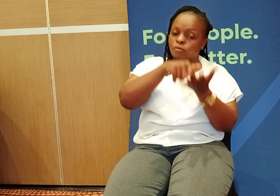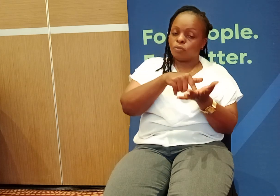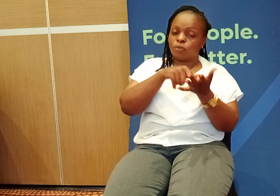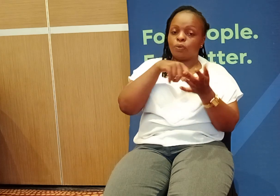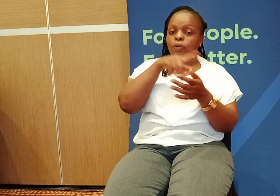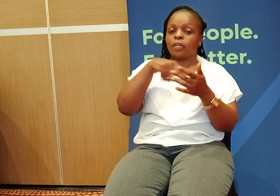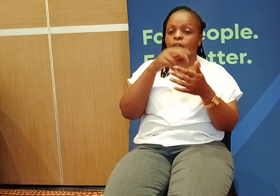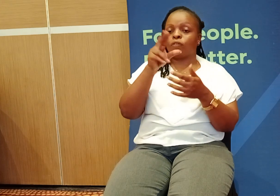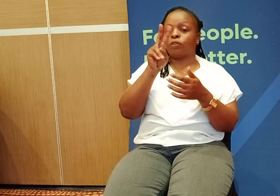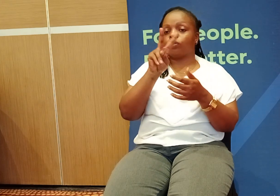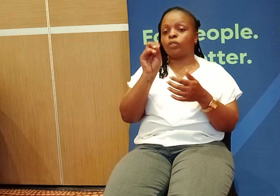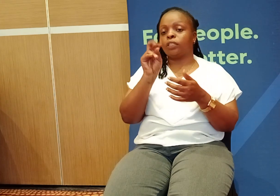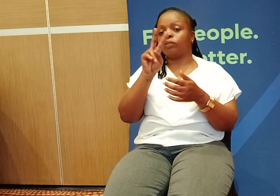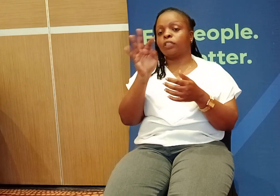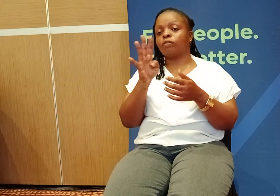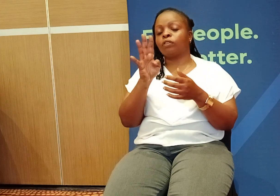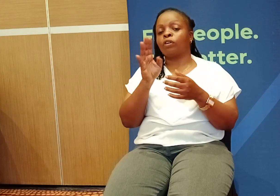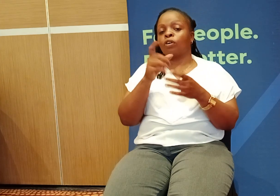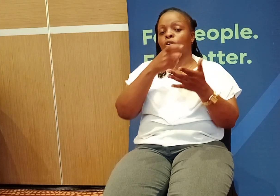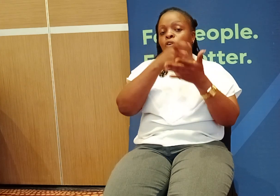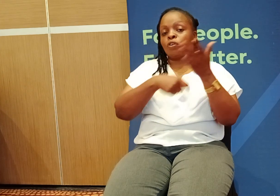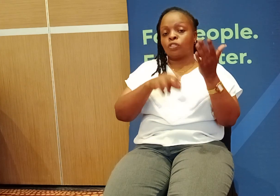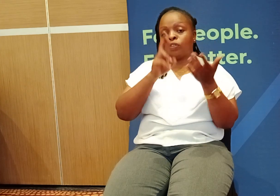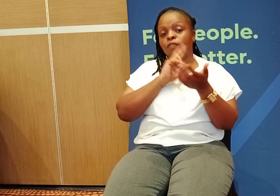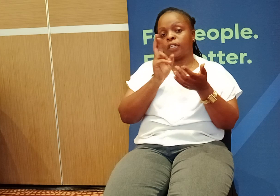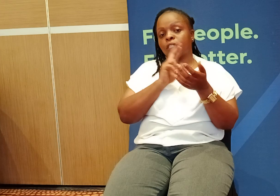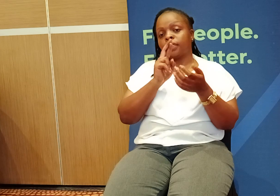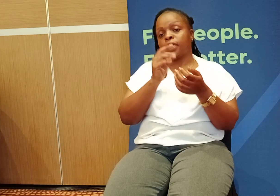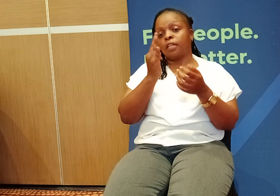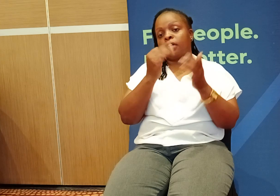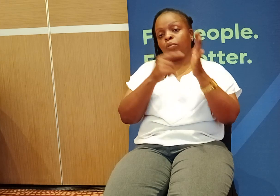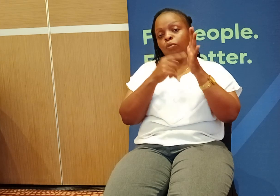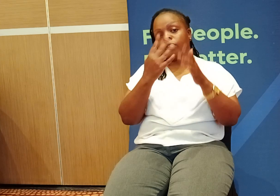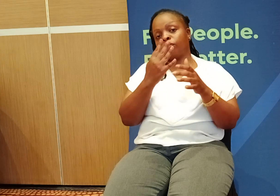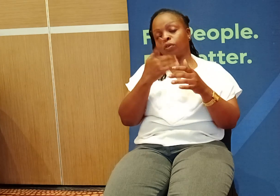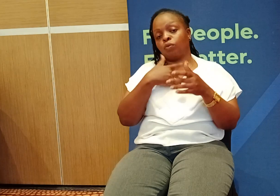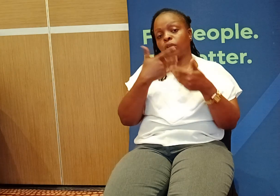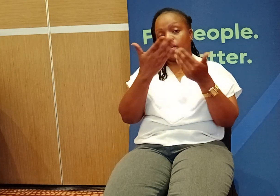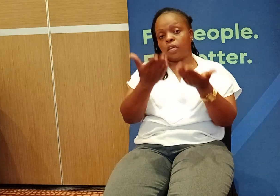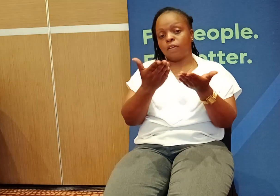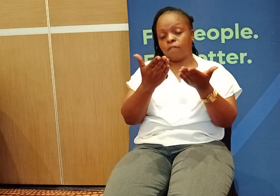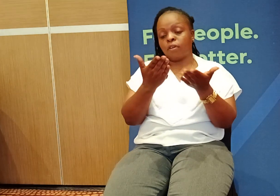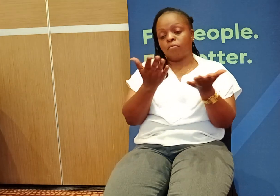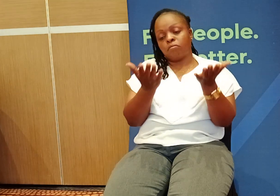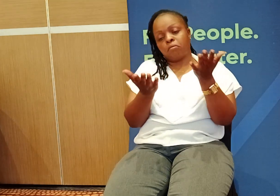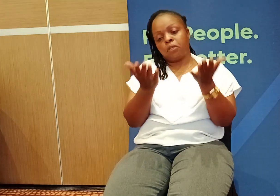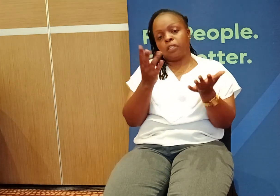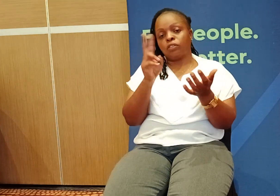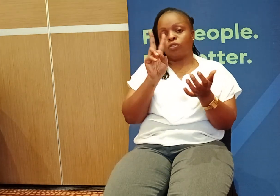2024. Cost of risk, 3.4. We had given a range of 2 to